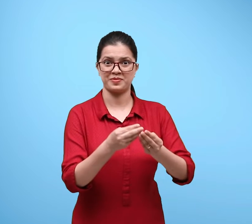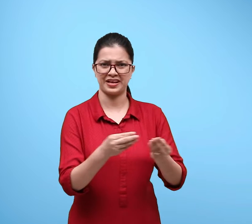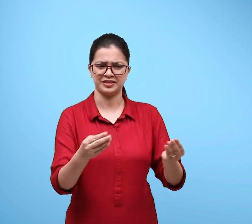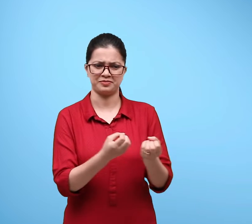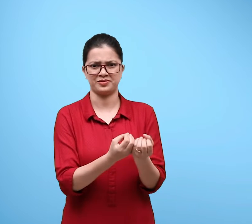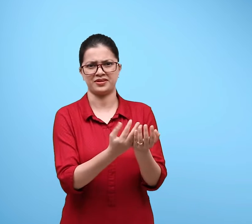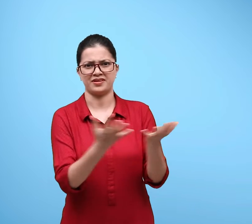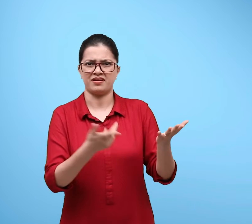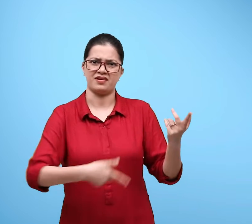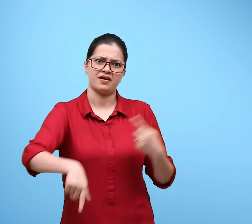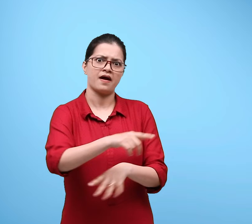Page 29.